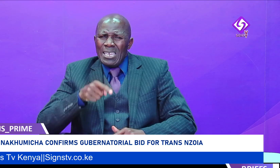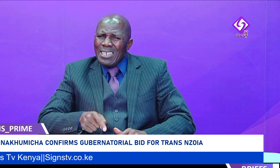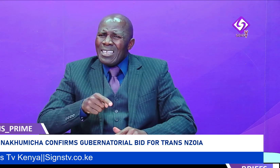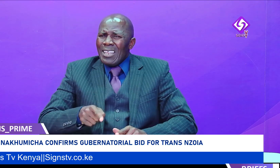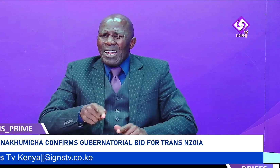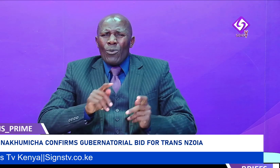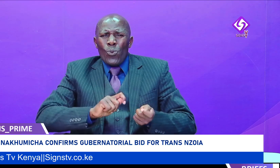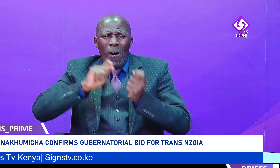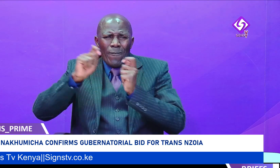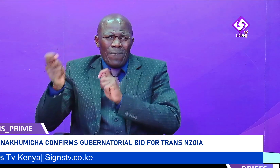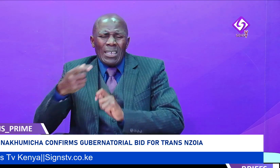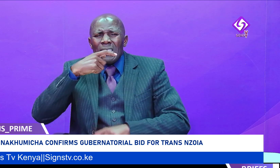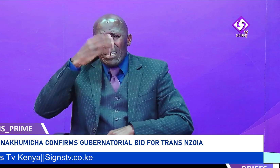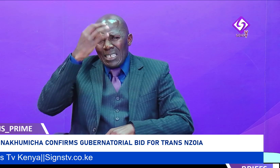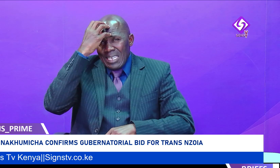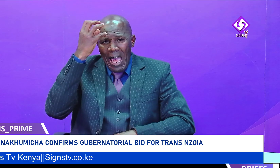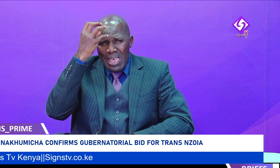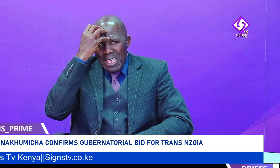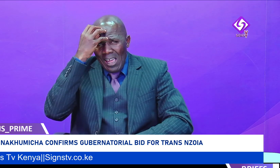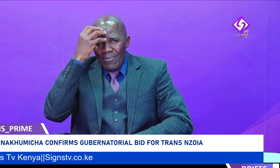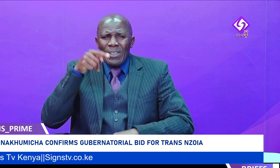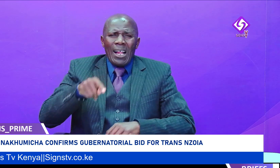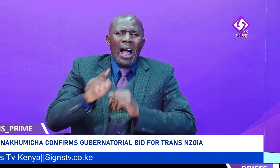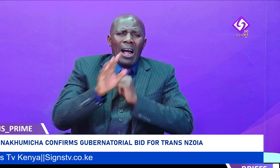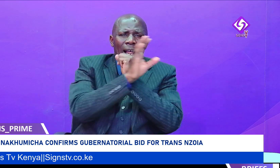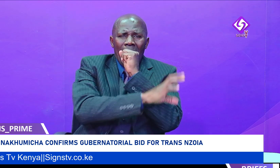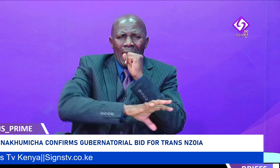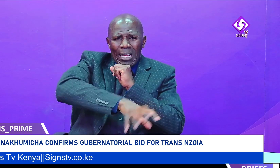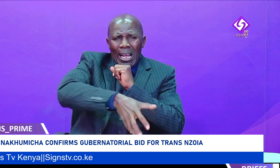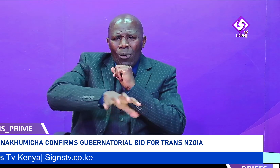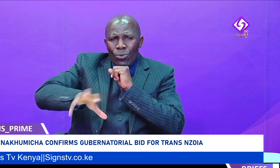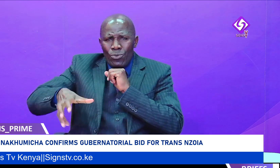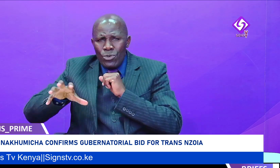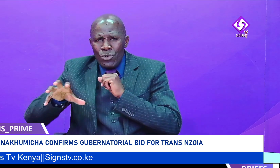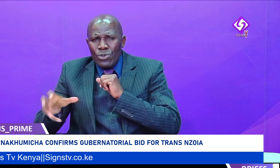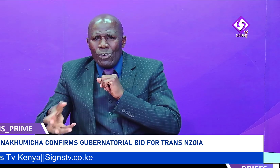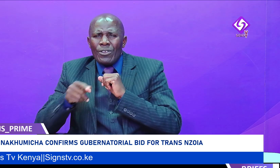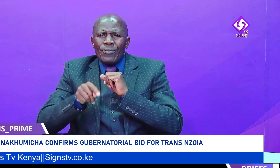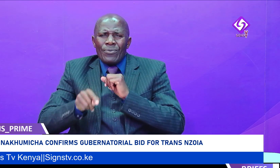Nzoia County gubernatorial seat in the upcoming general elections.